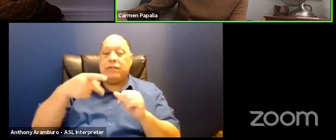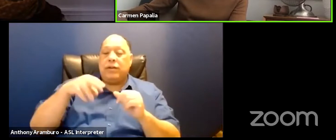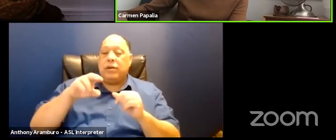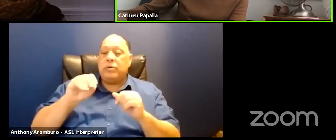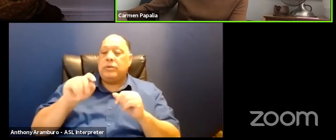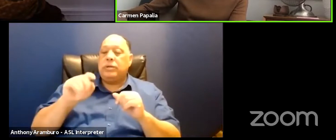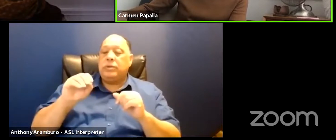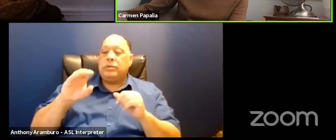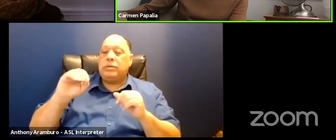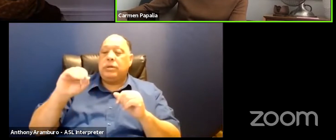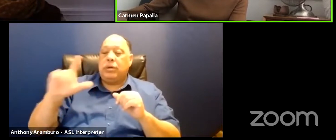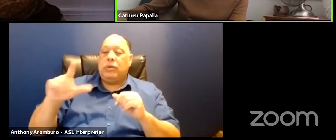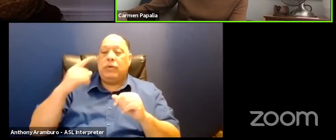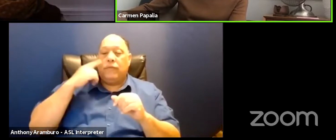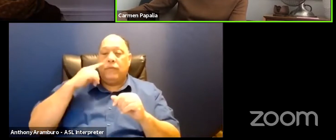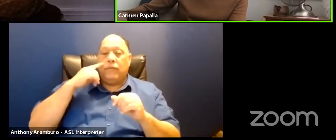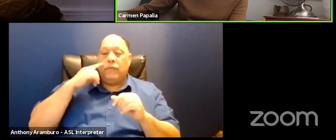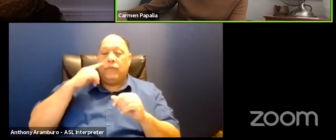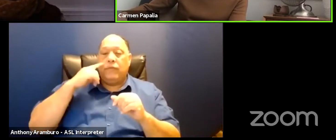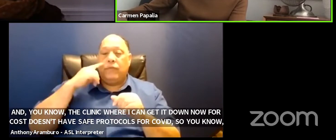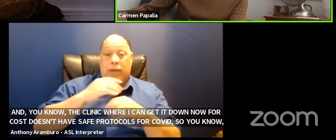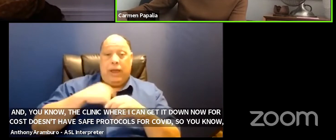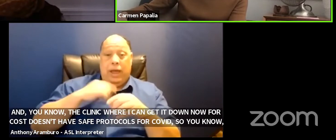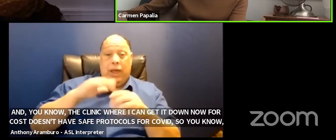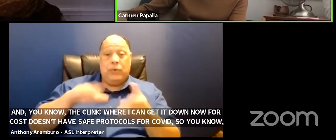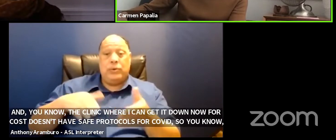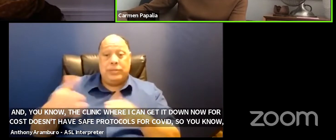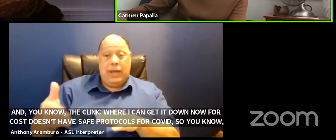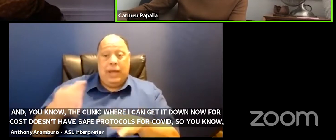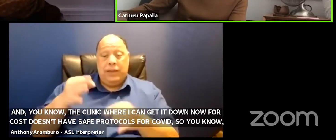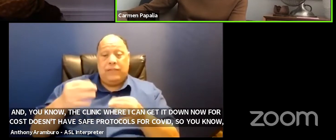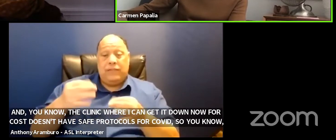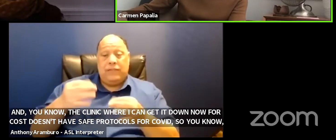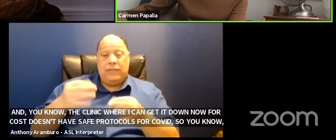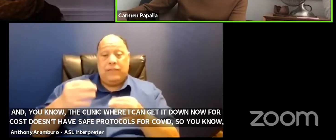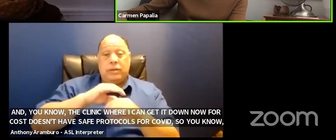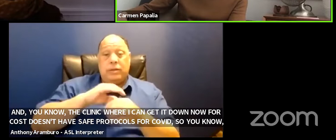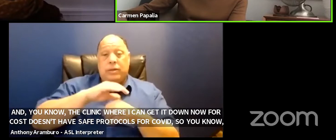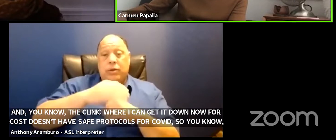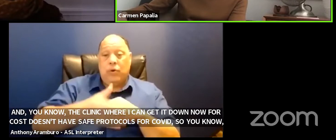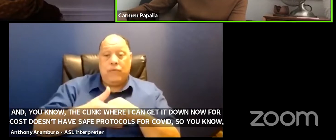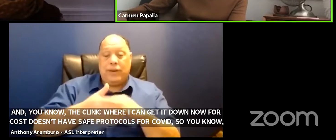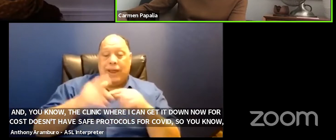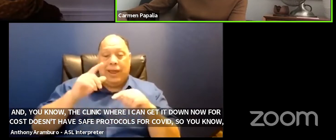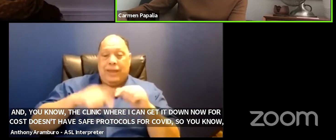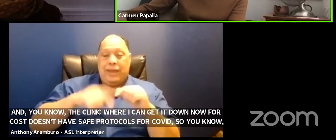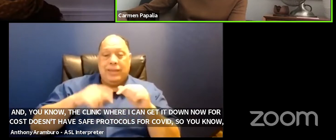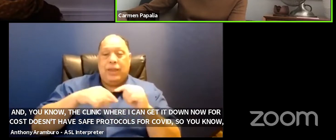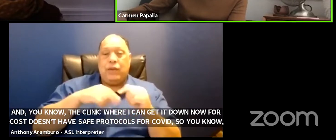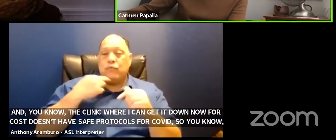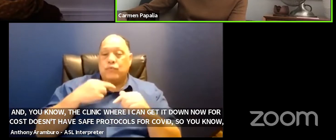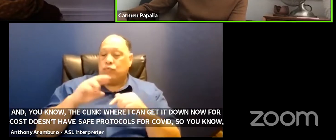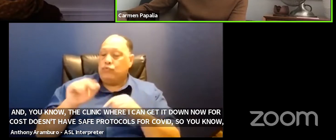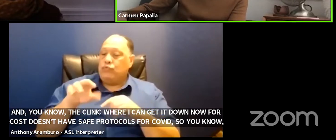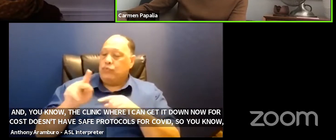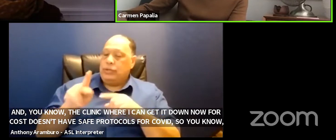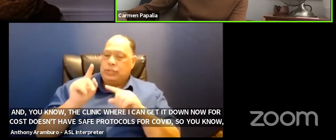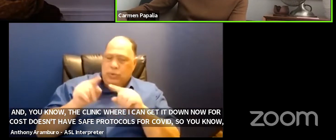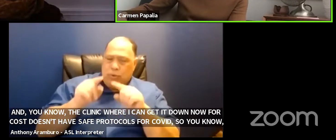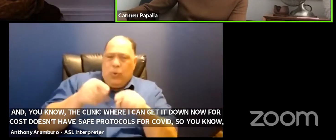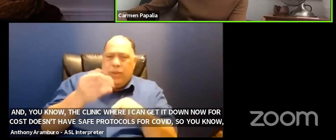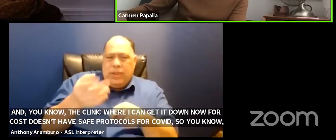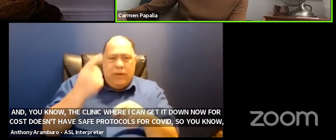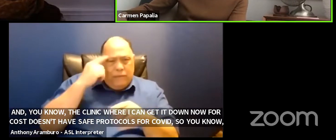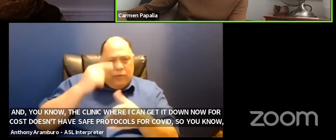So, you know, I will die if I get COVID, and I can't risk going there, even for a treatment.